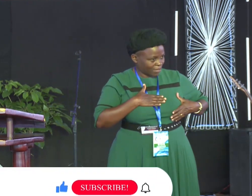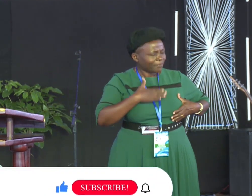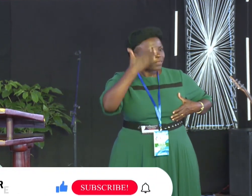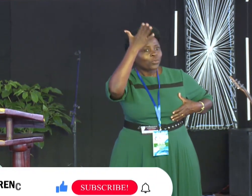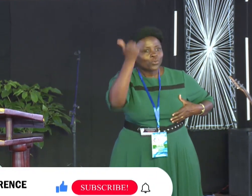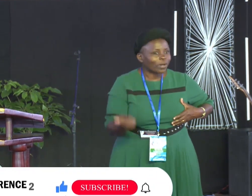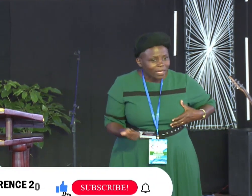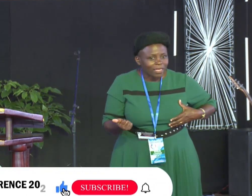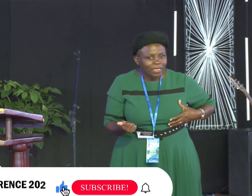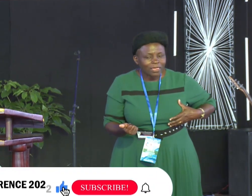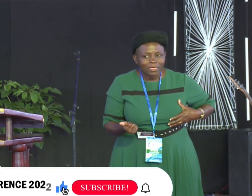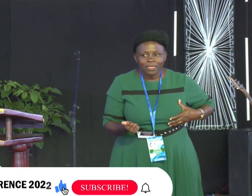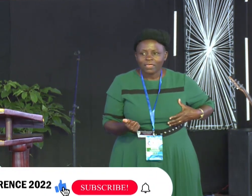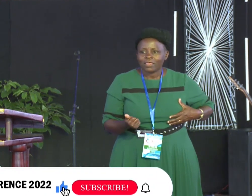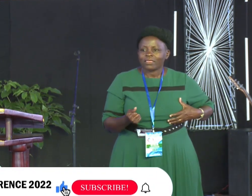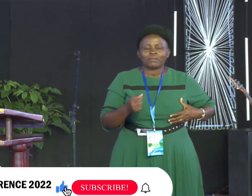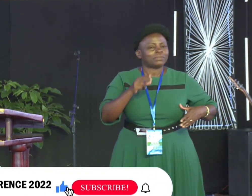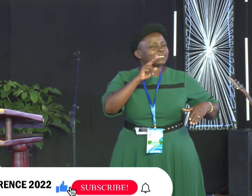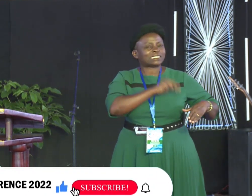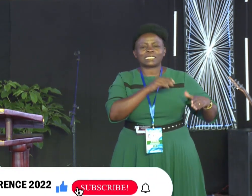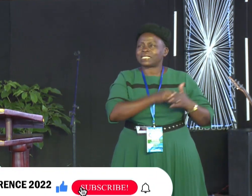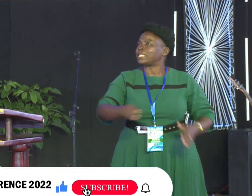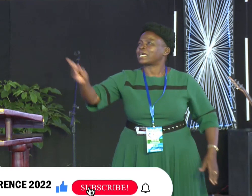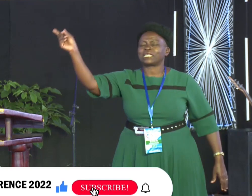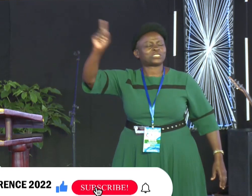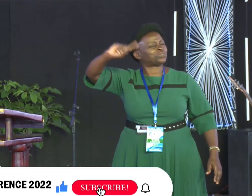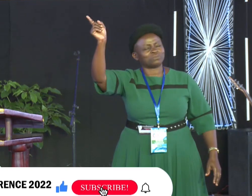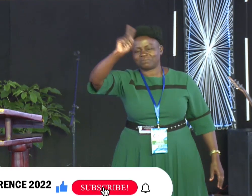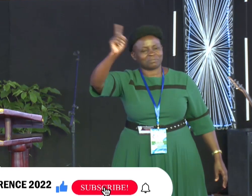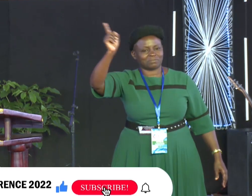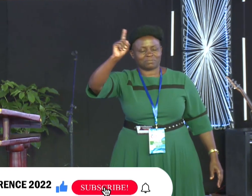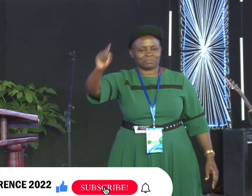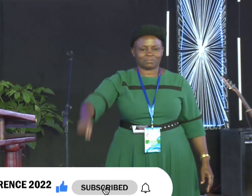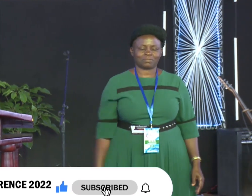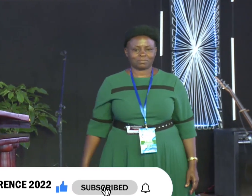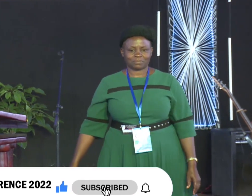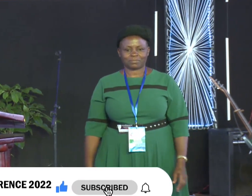Rachi. Why? That I may not sin against you.